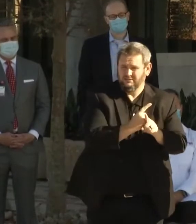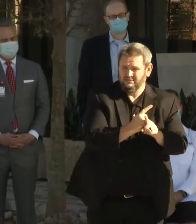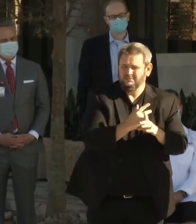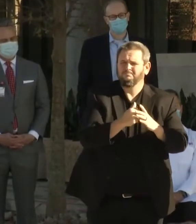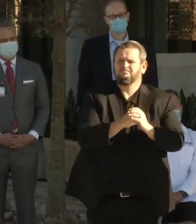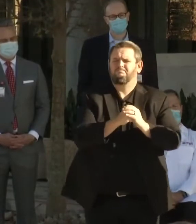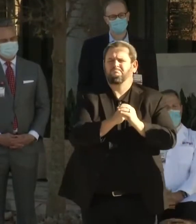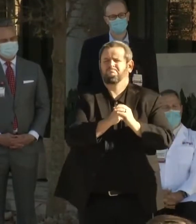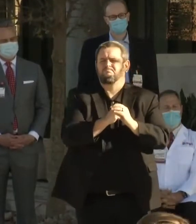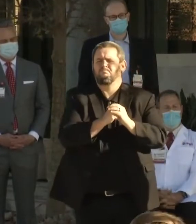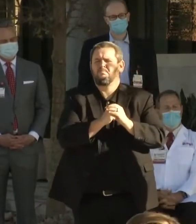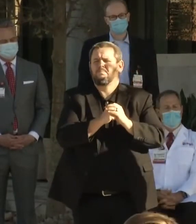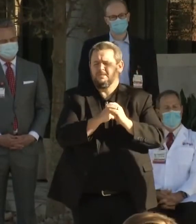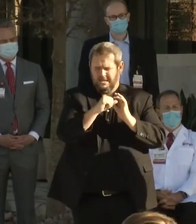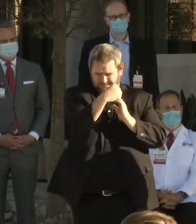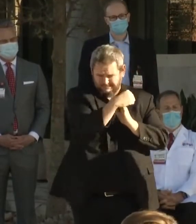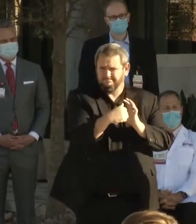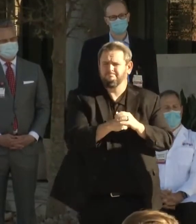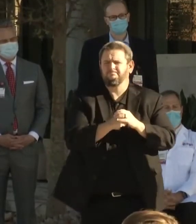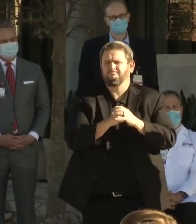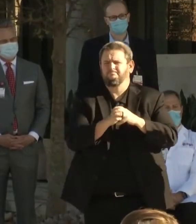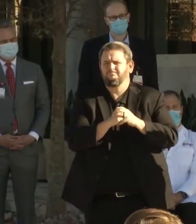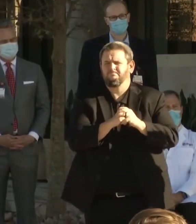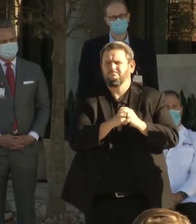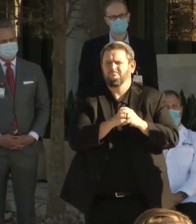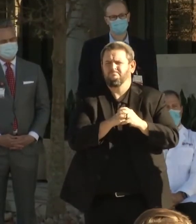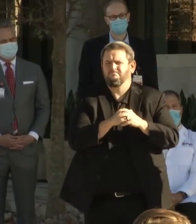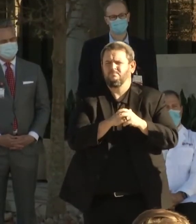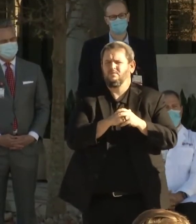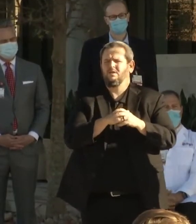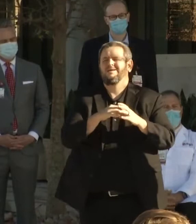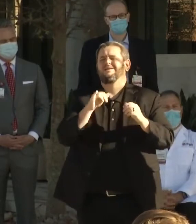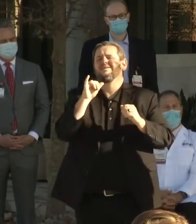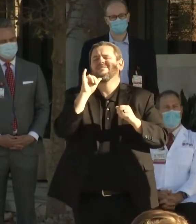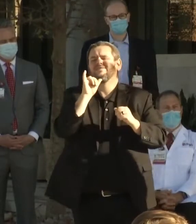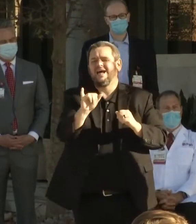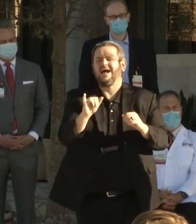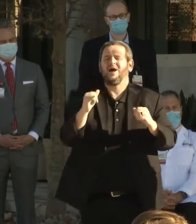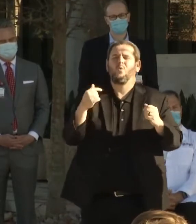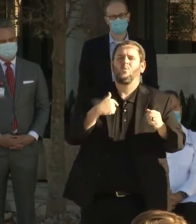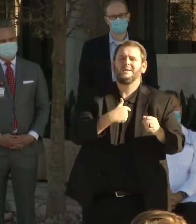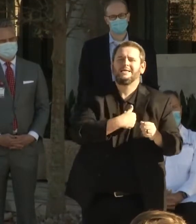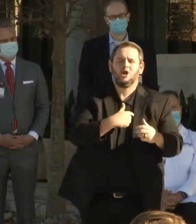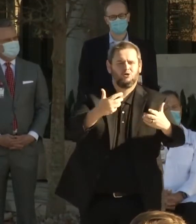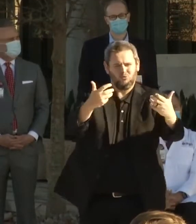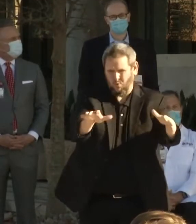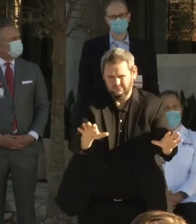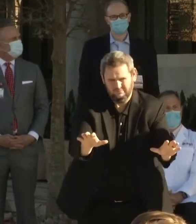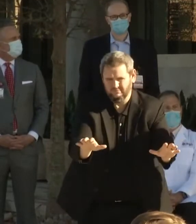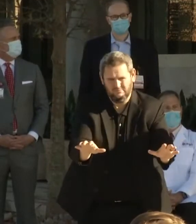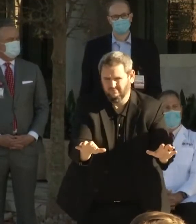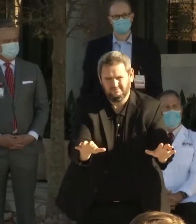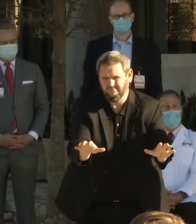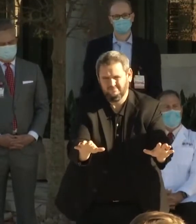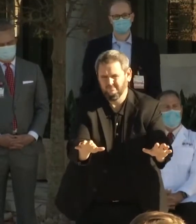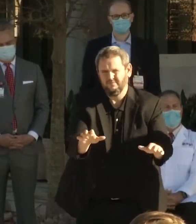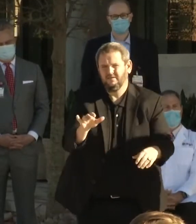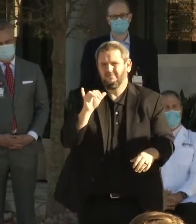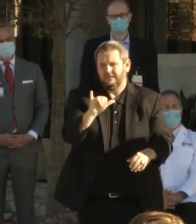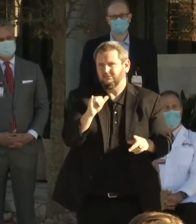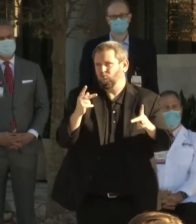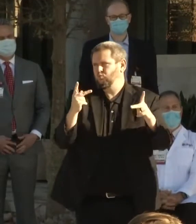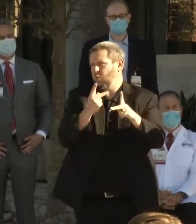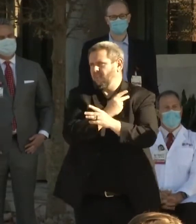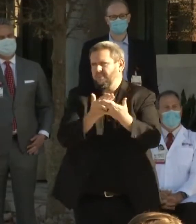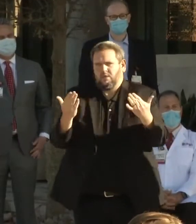So I will tell you, this is exactly what we are trying to avoid. This is our worst nightmare. When you